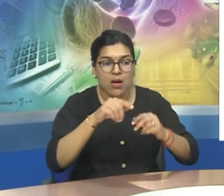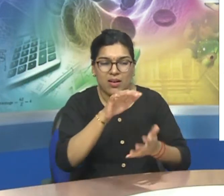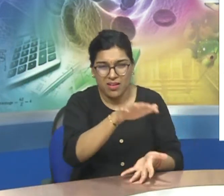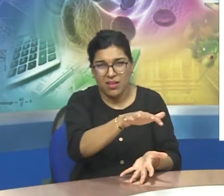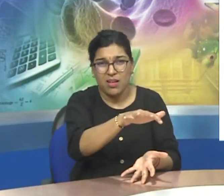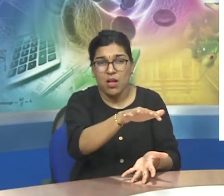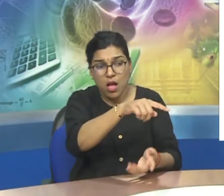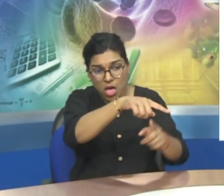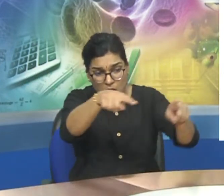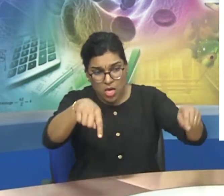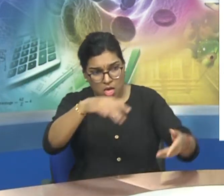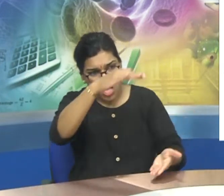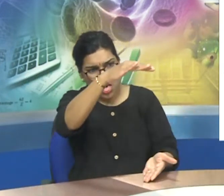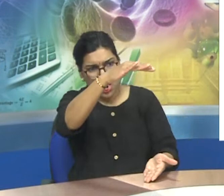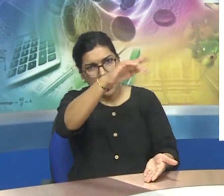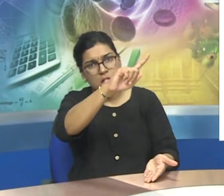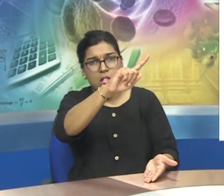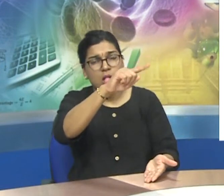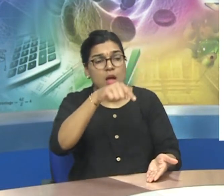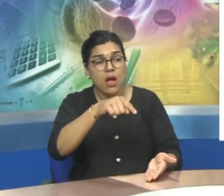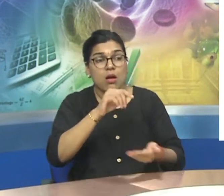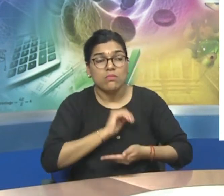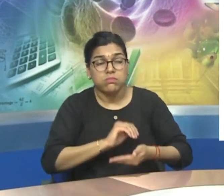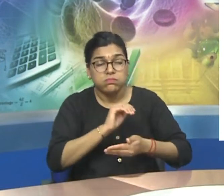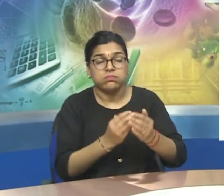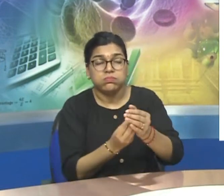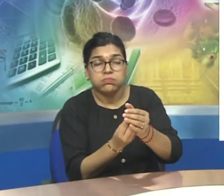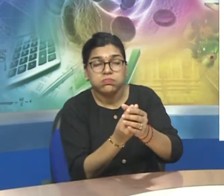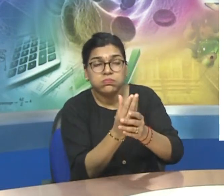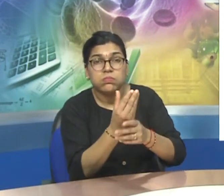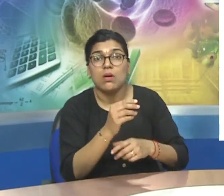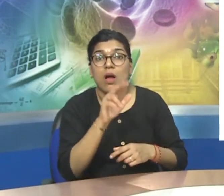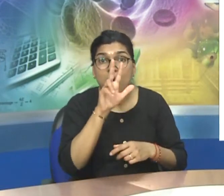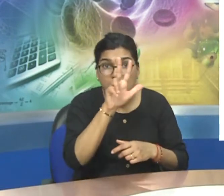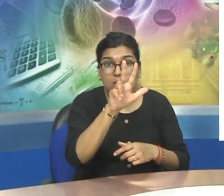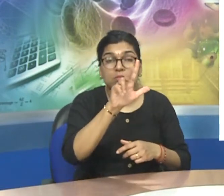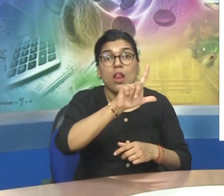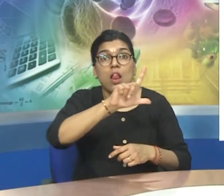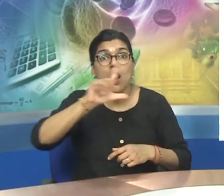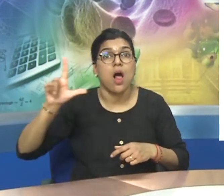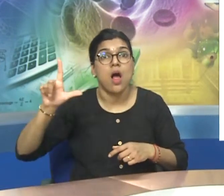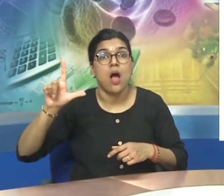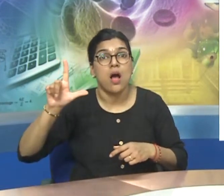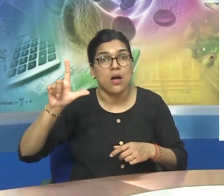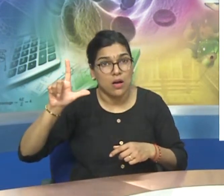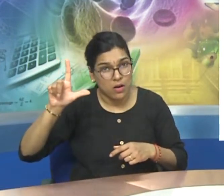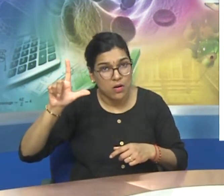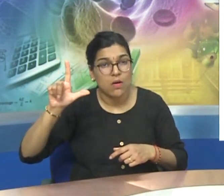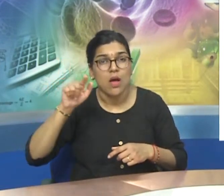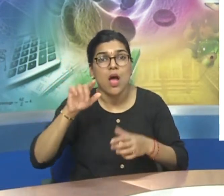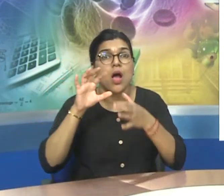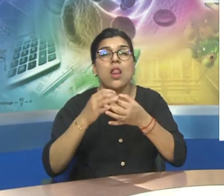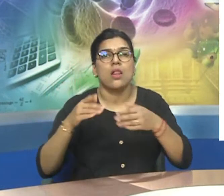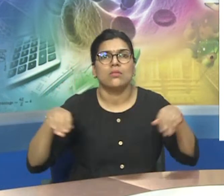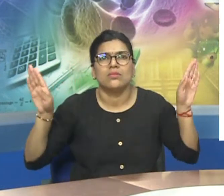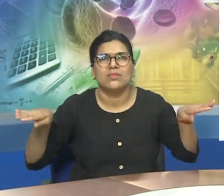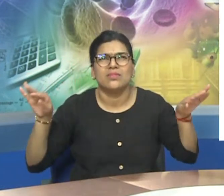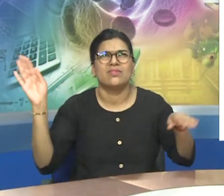about 8 lakh flies can be produced in 1 cubic meter of